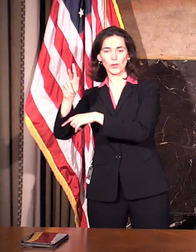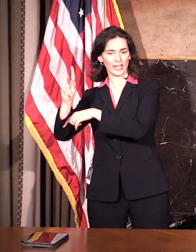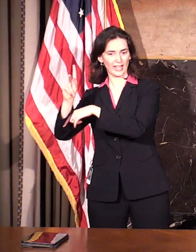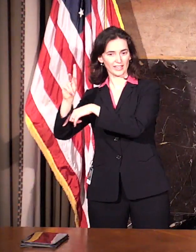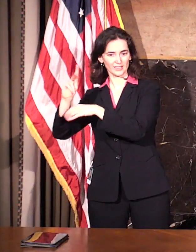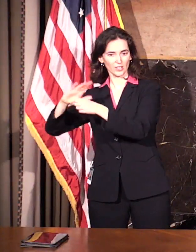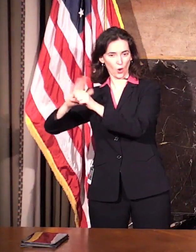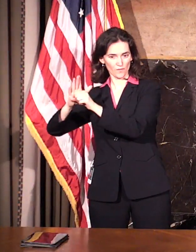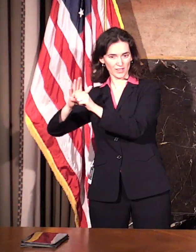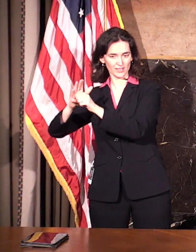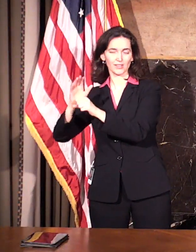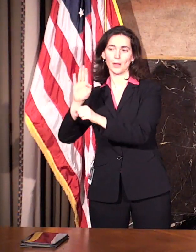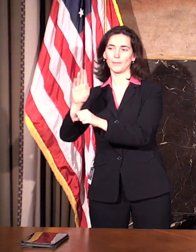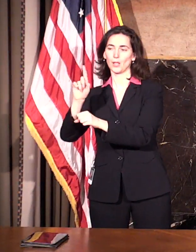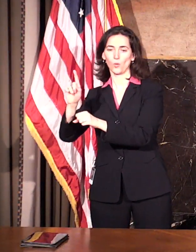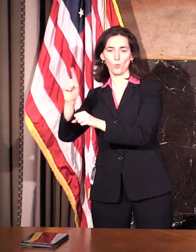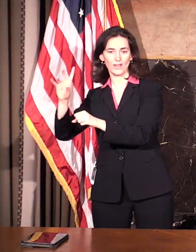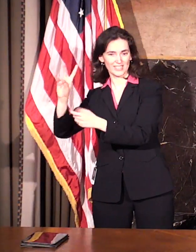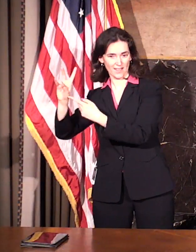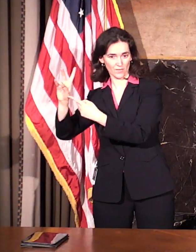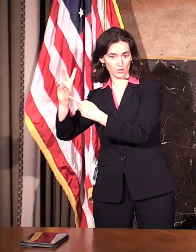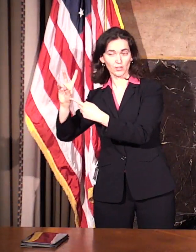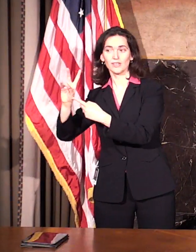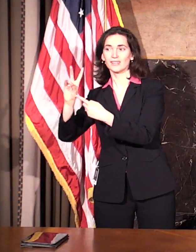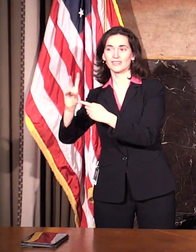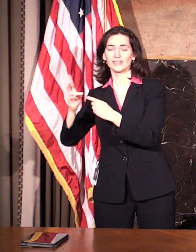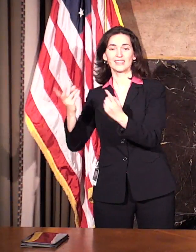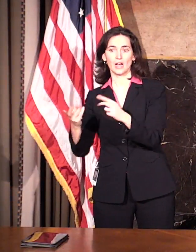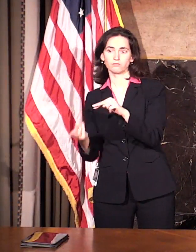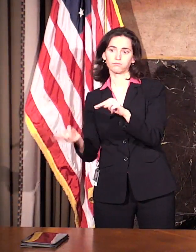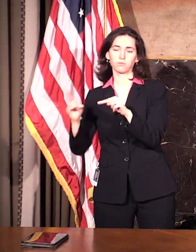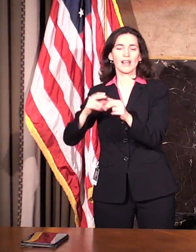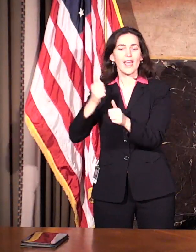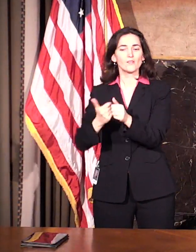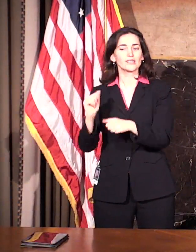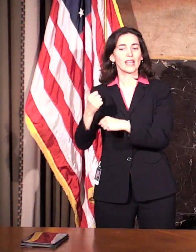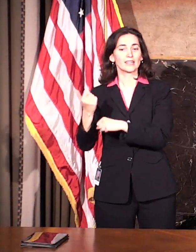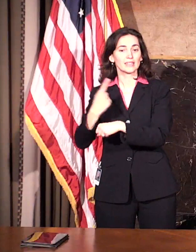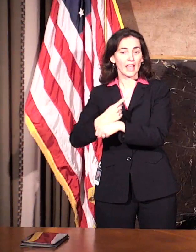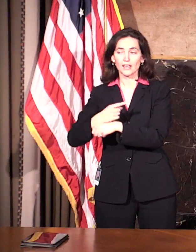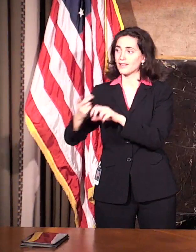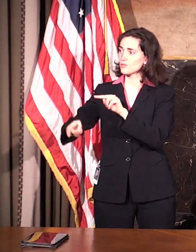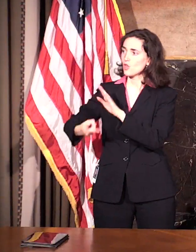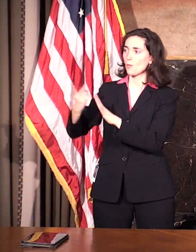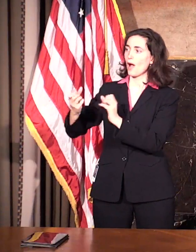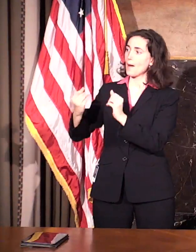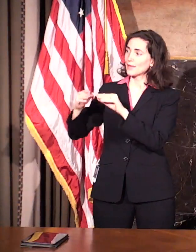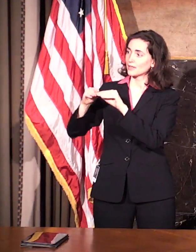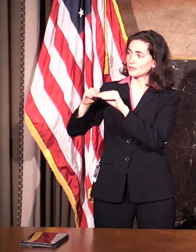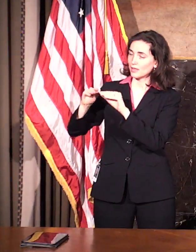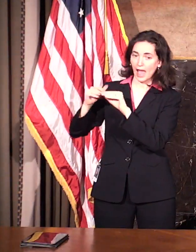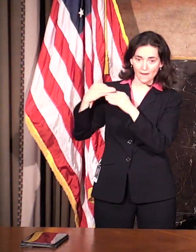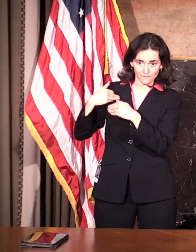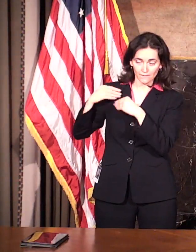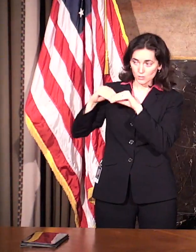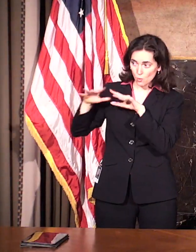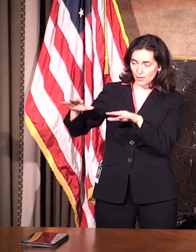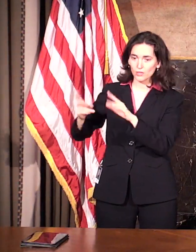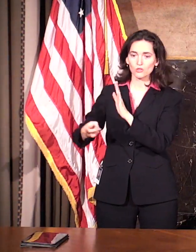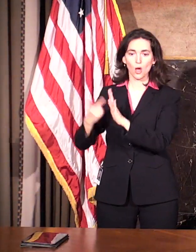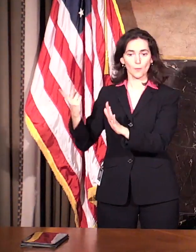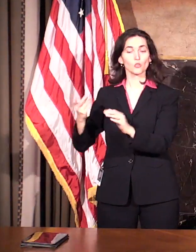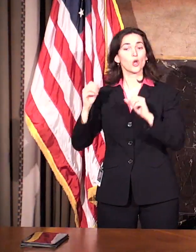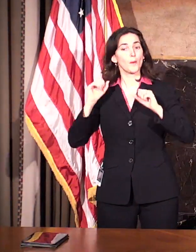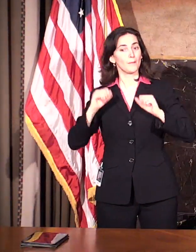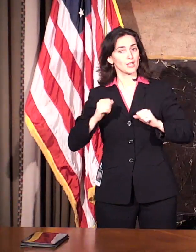mentioned, is doubling in numbers across the country about every 10 days. Excuse me. It's certainly possible that we have another